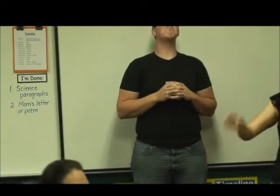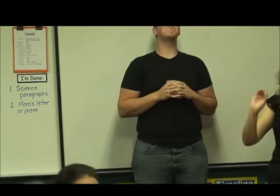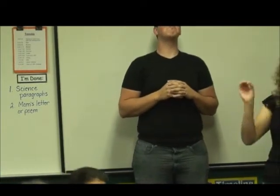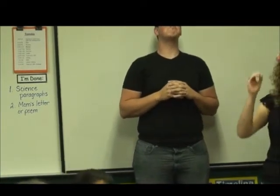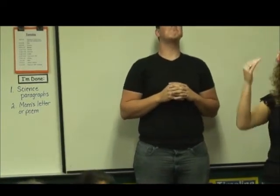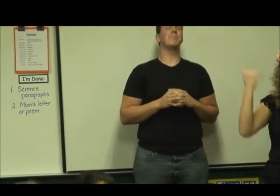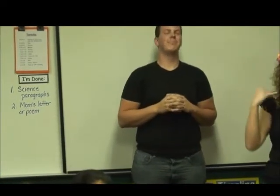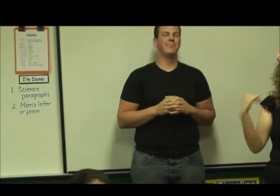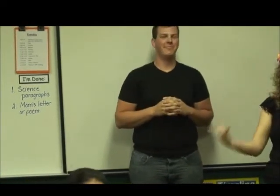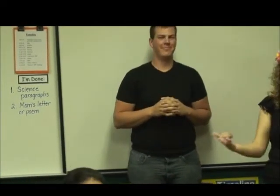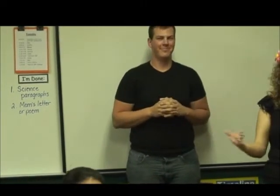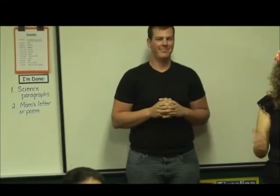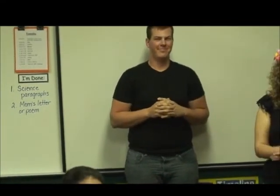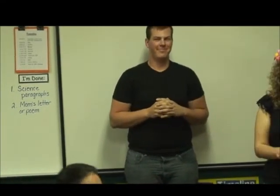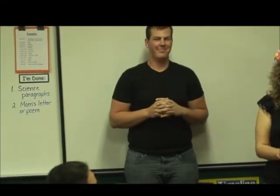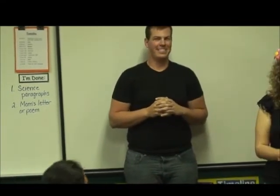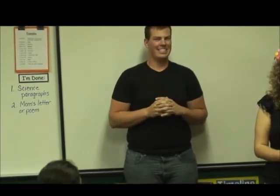He has no head right